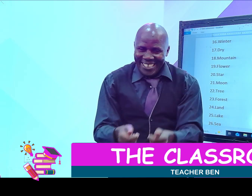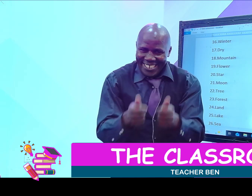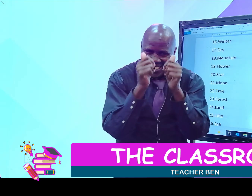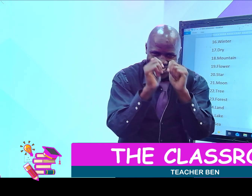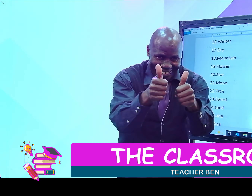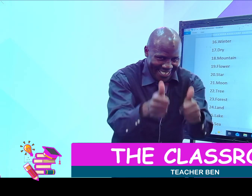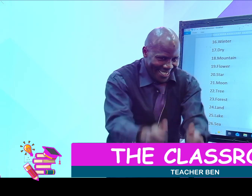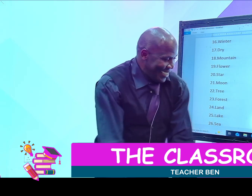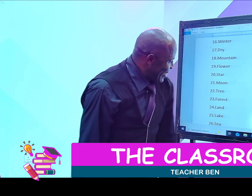Forests.